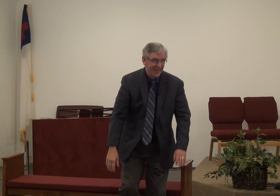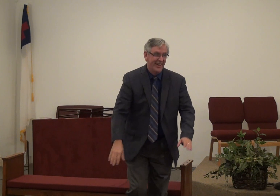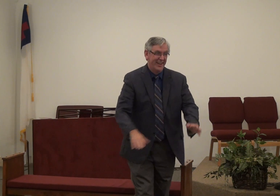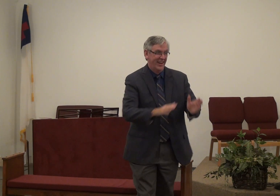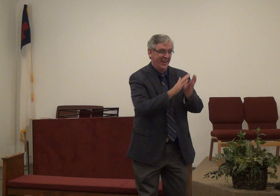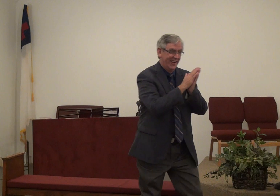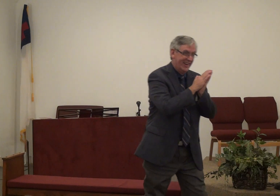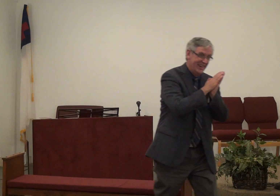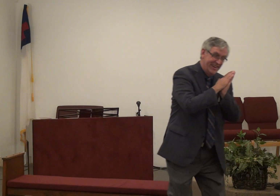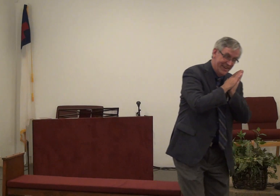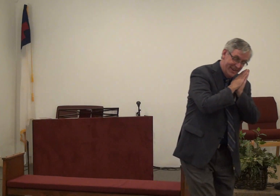Then you go to bed.